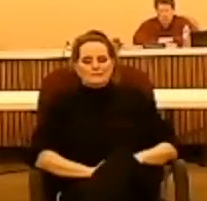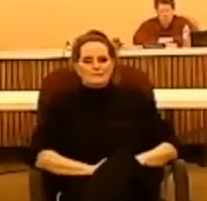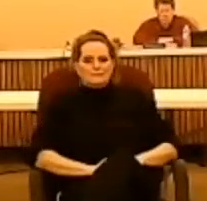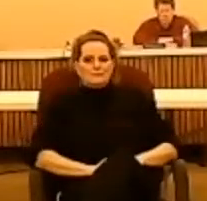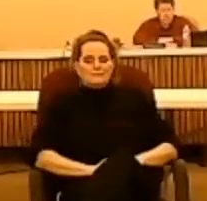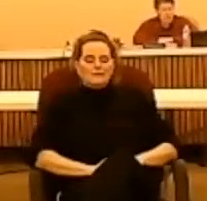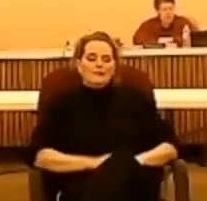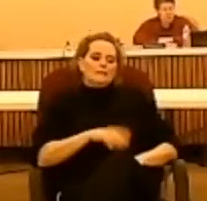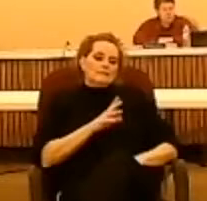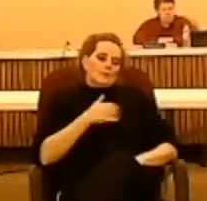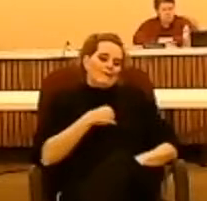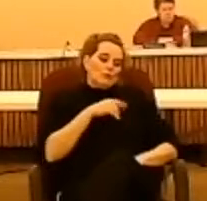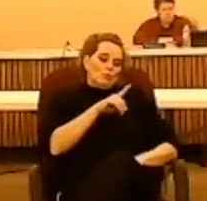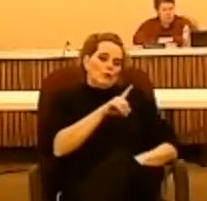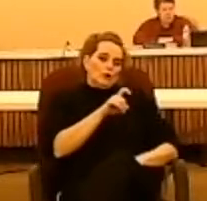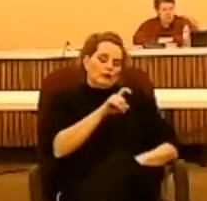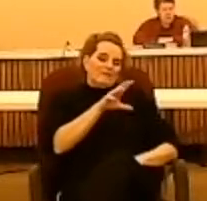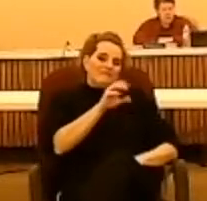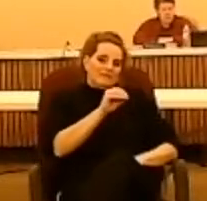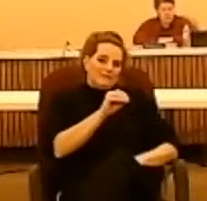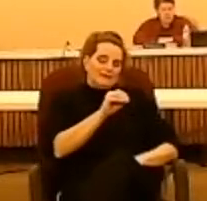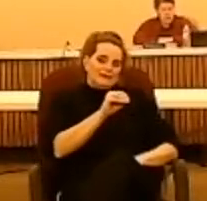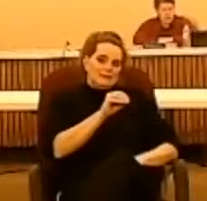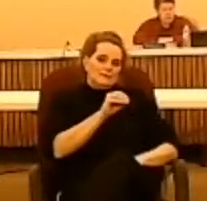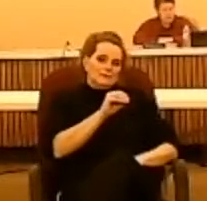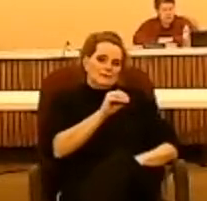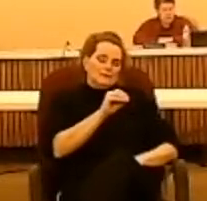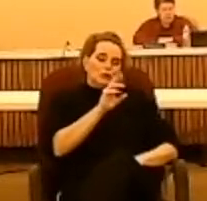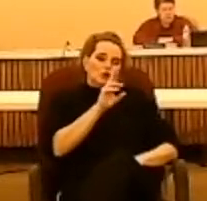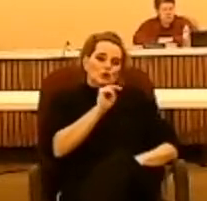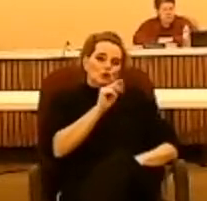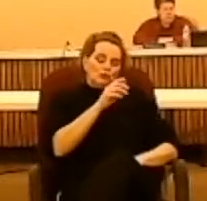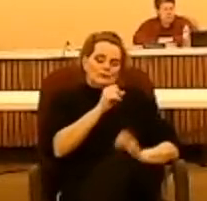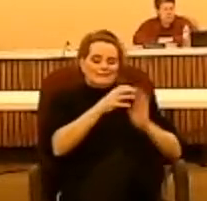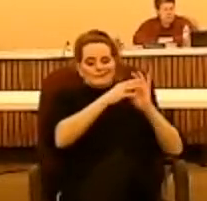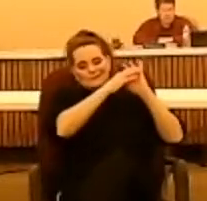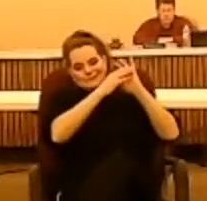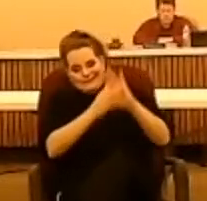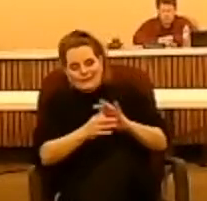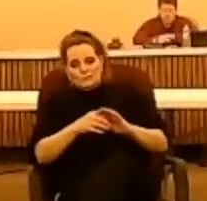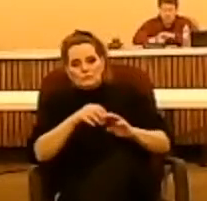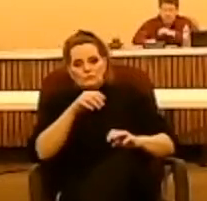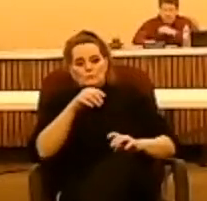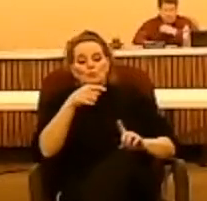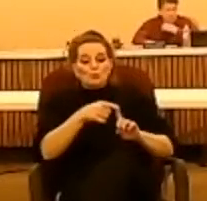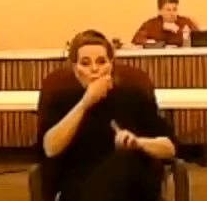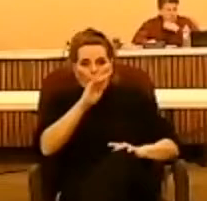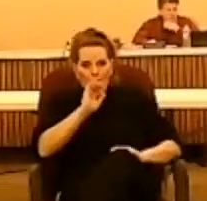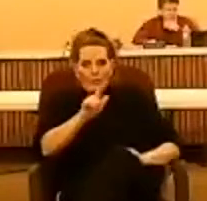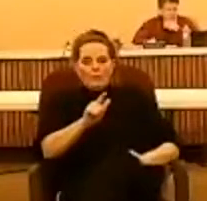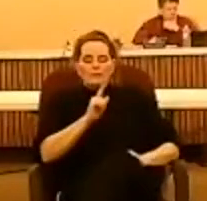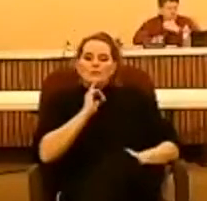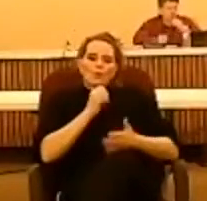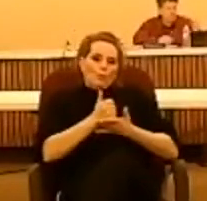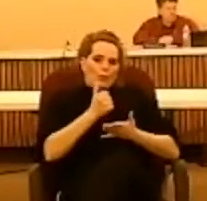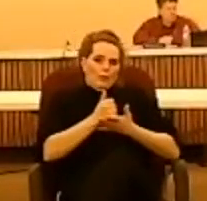having 150 units essentially attached to the mall should help a bunch.